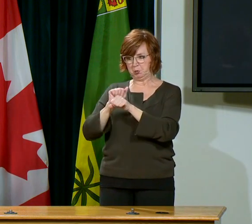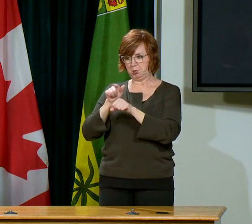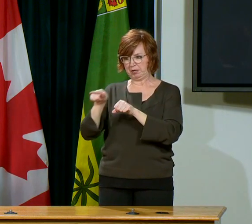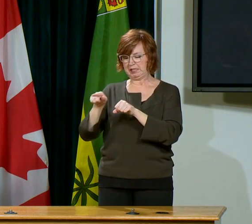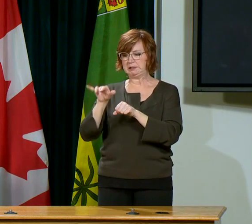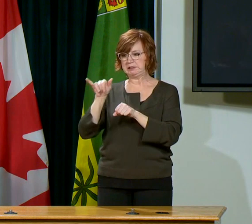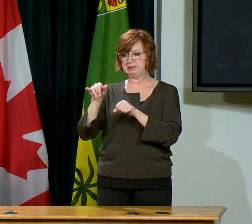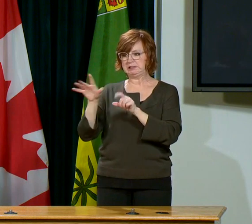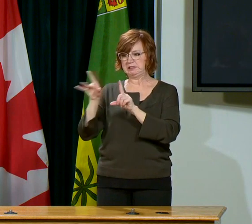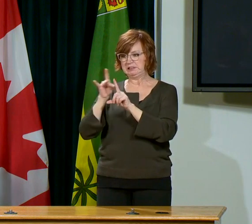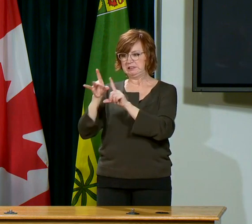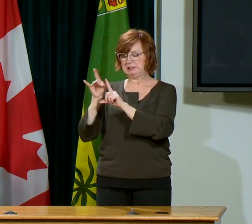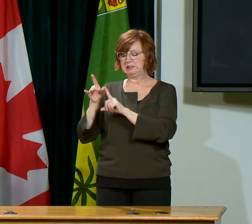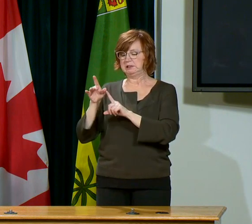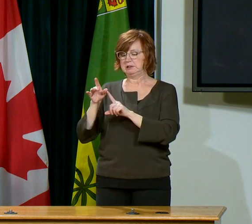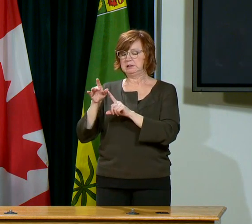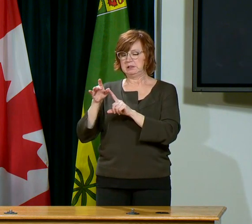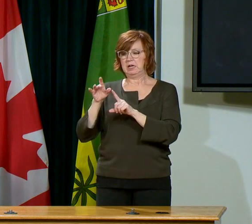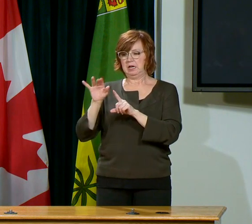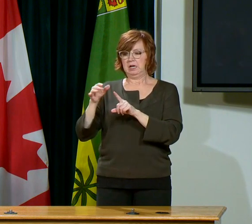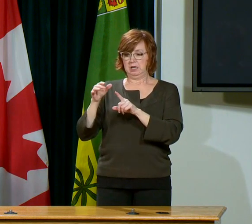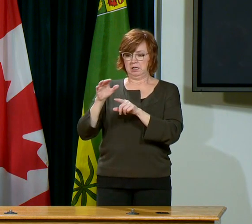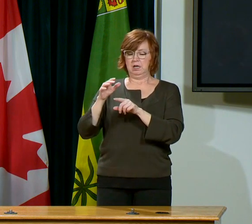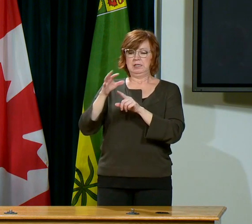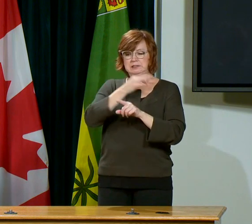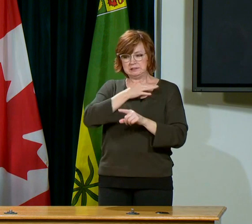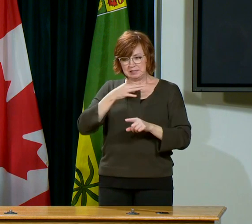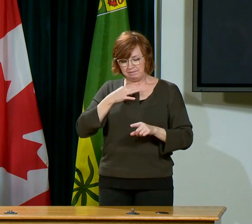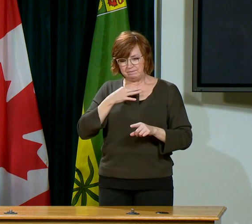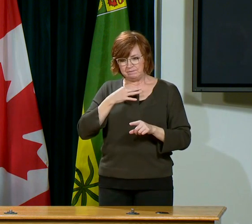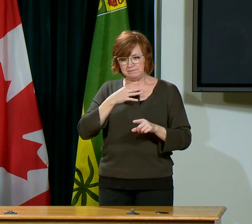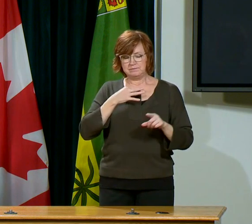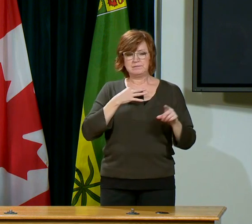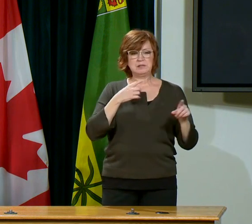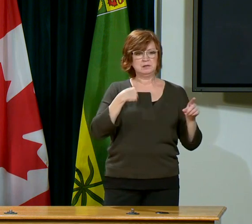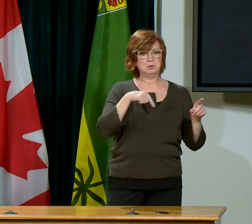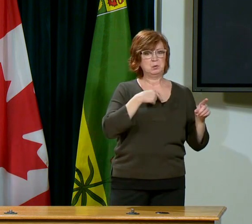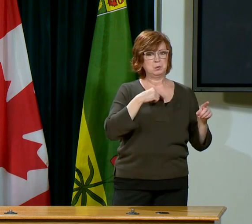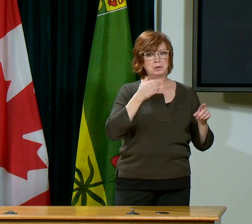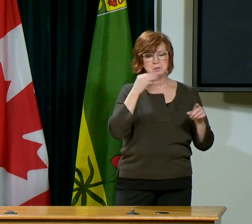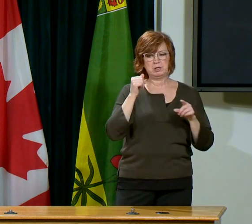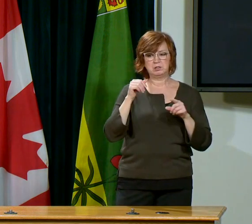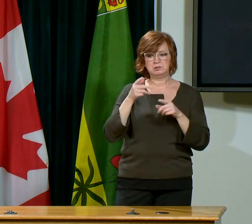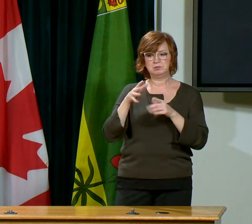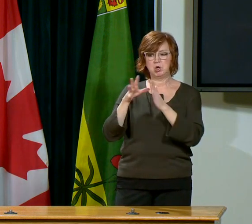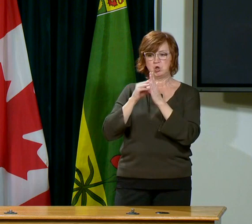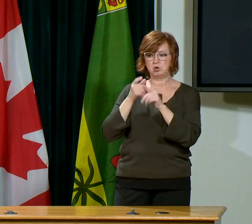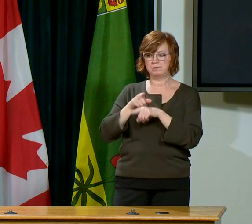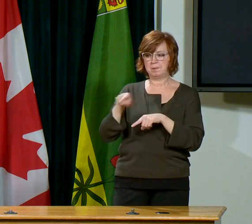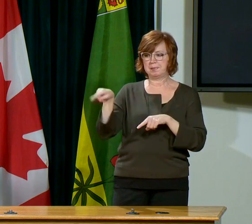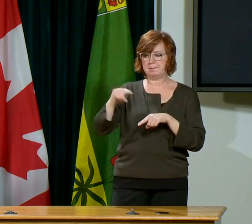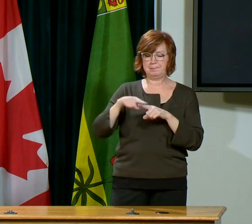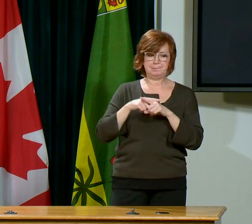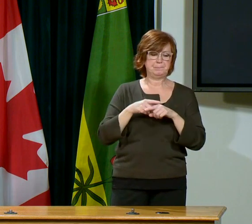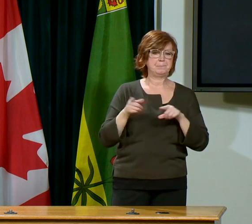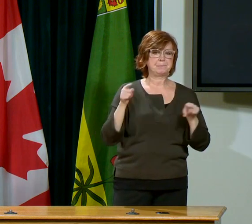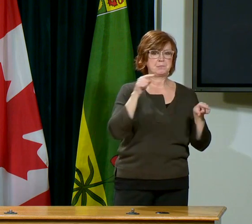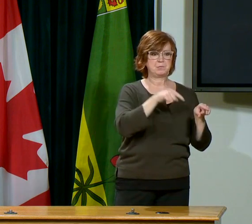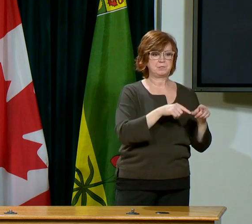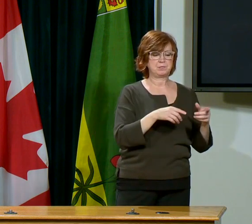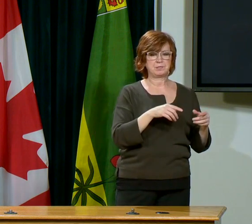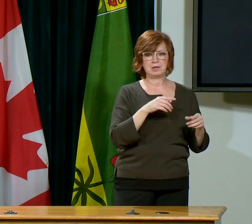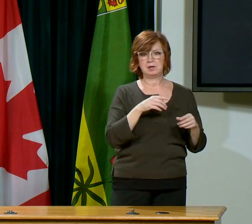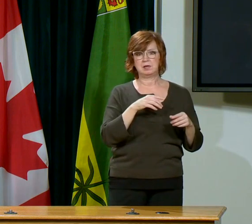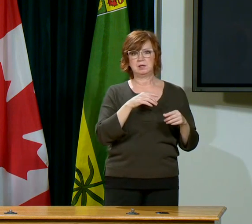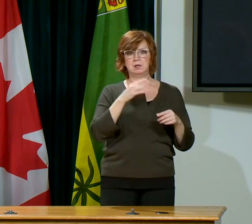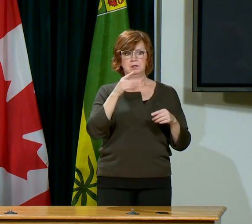cohorting patients. But we will be putting plans in place to do so. Why hasn't it happened sooner? It's not as simple as saying you're going to work in